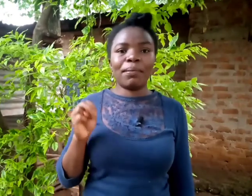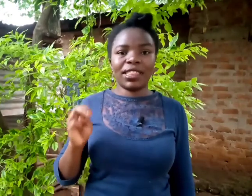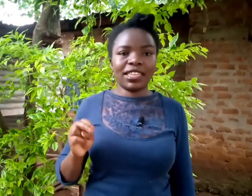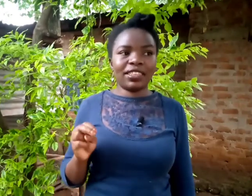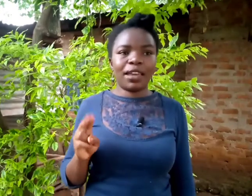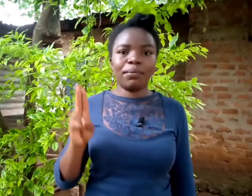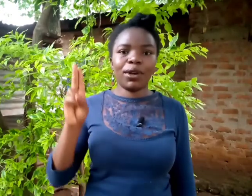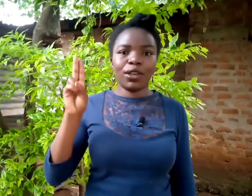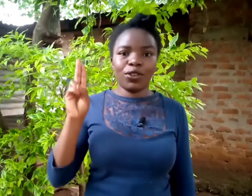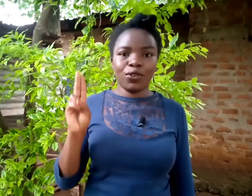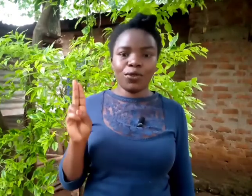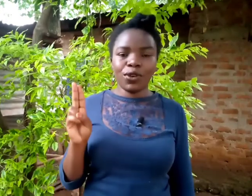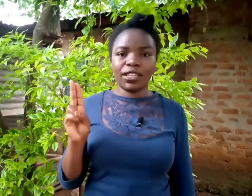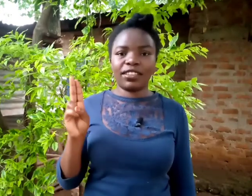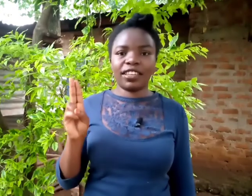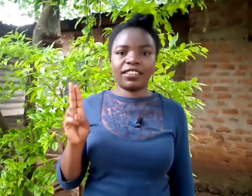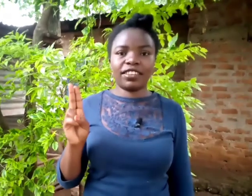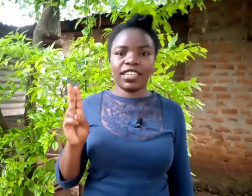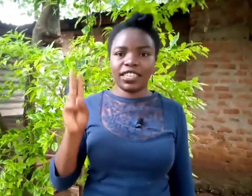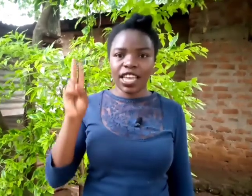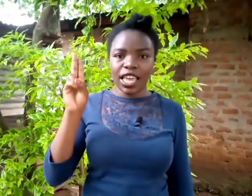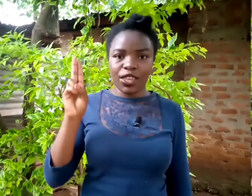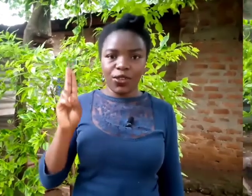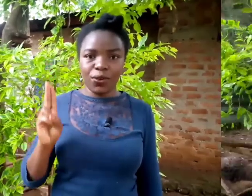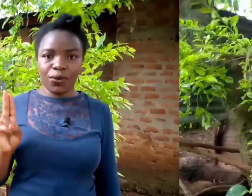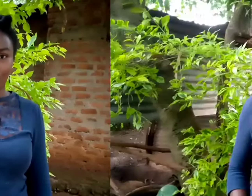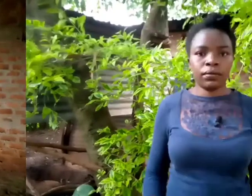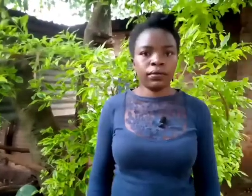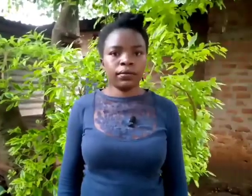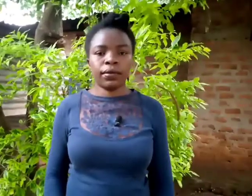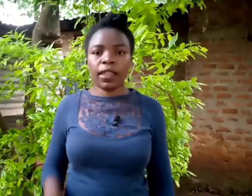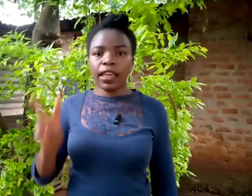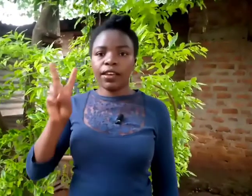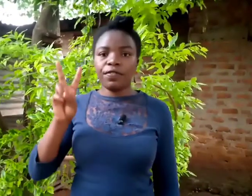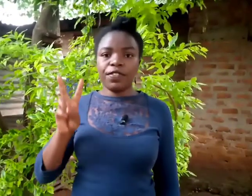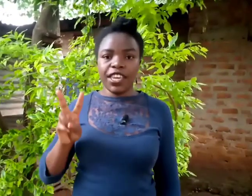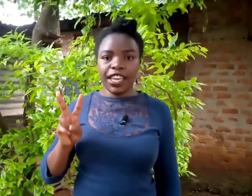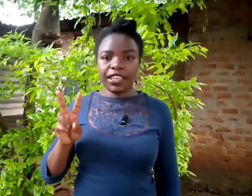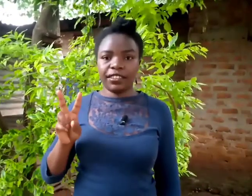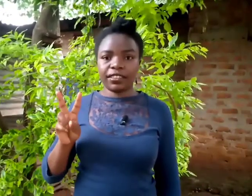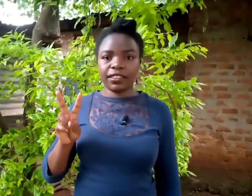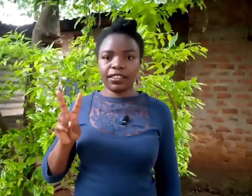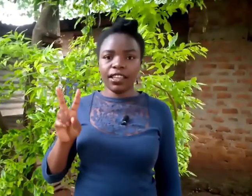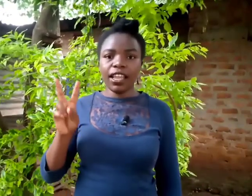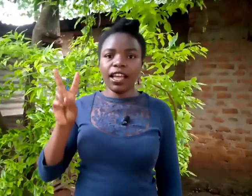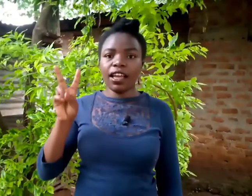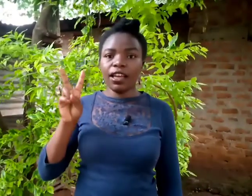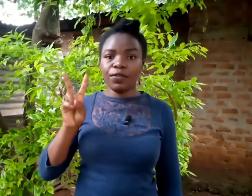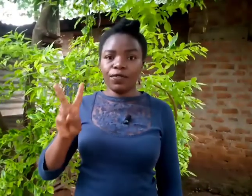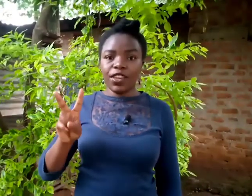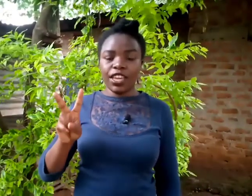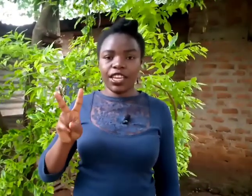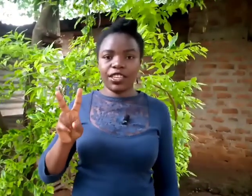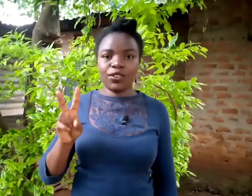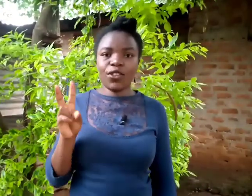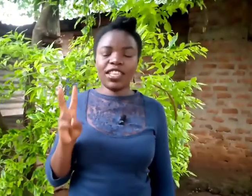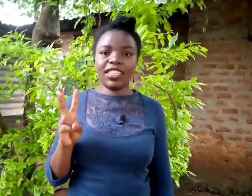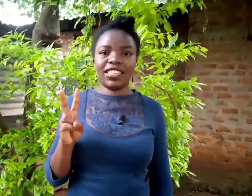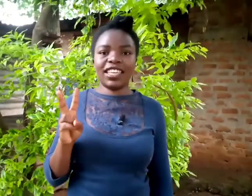this time U is just straight. U. V, V. So this is just the